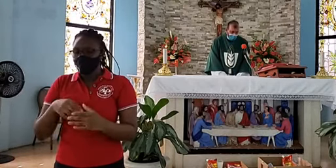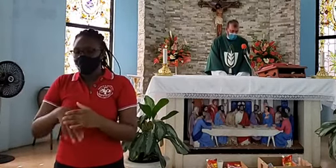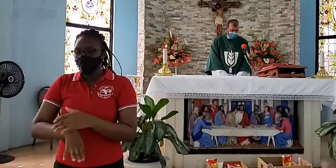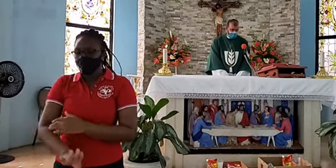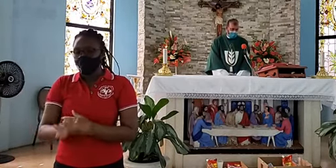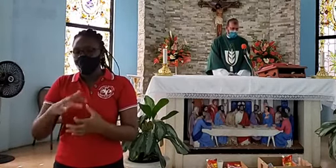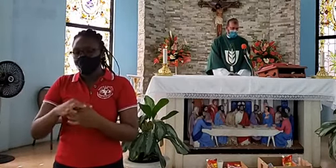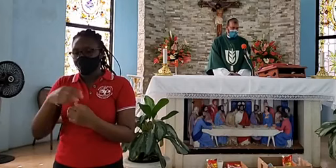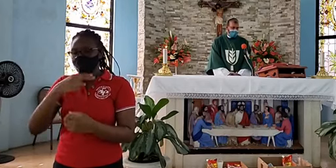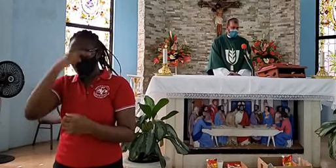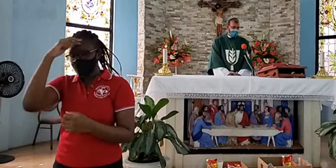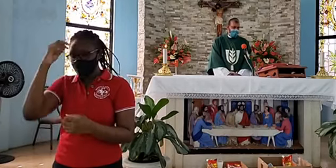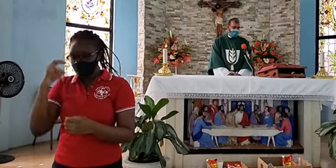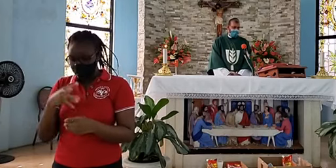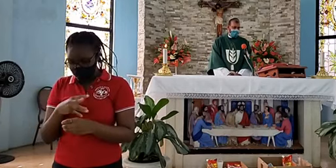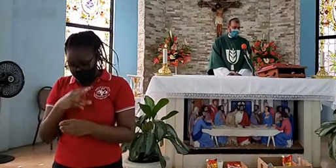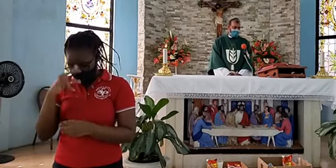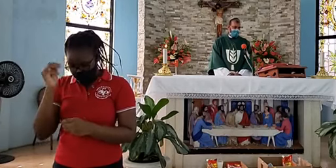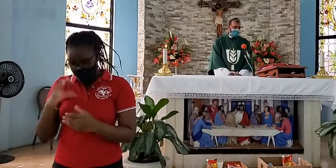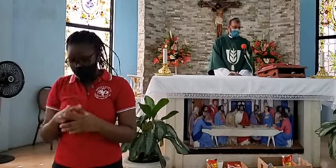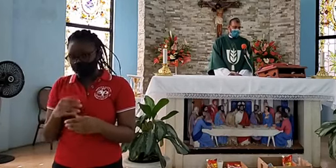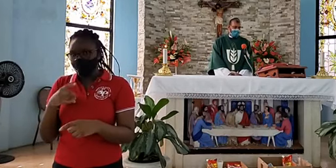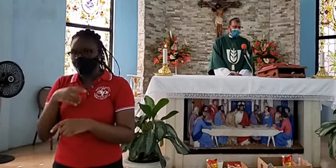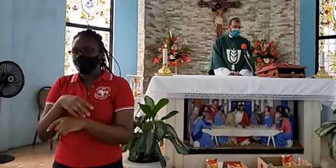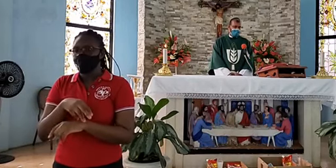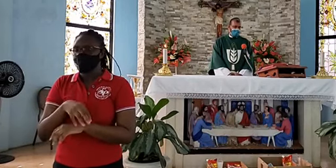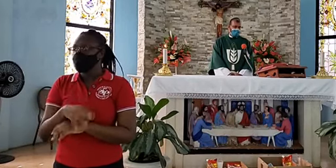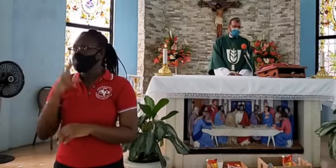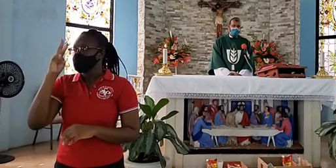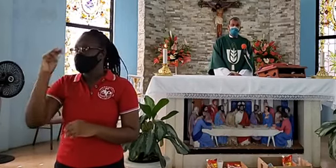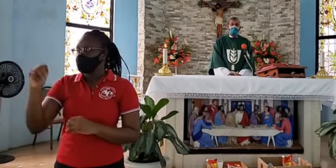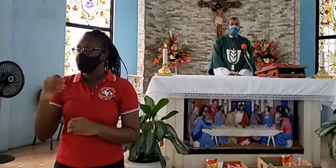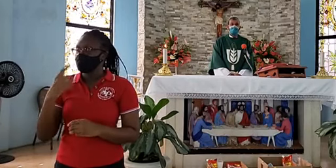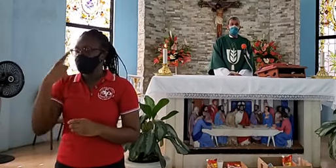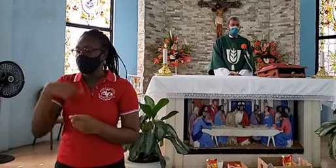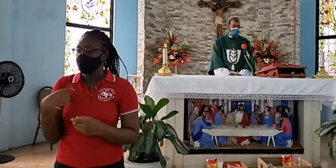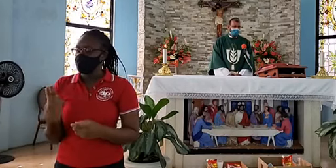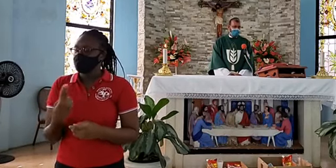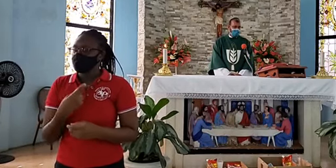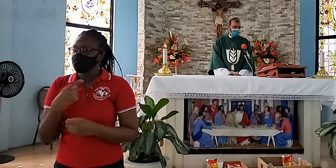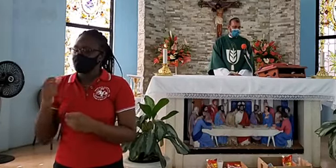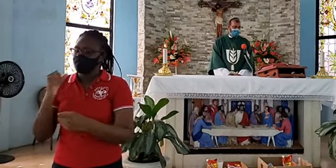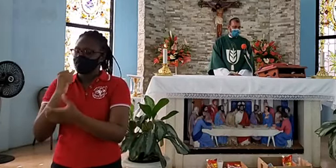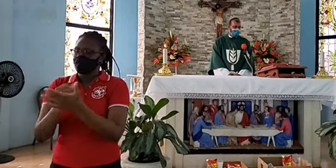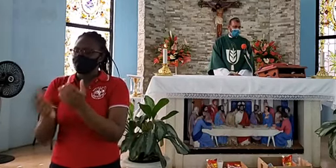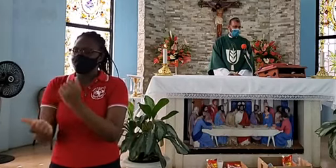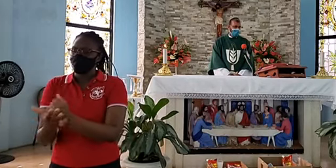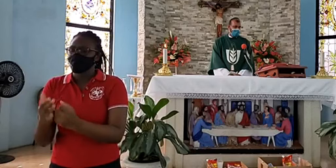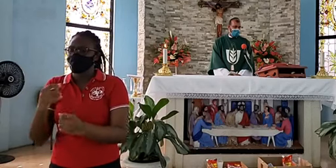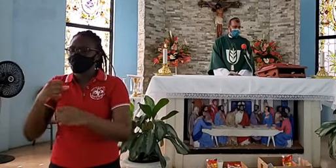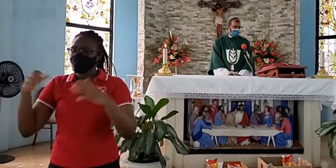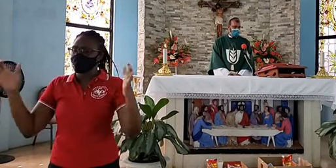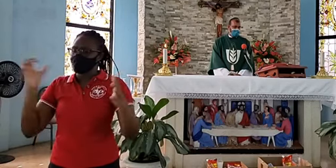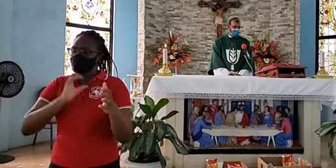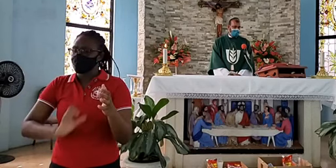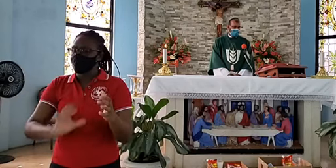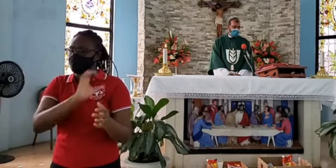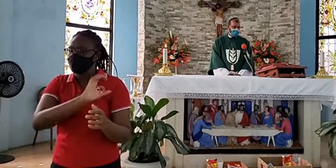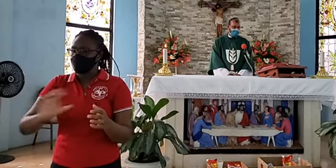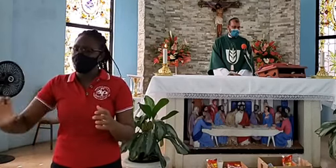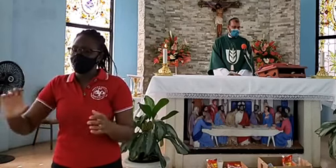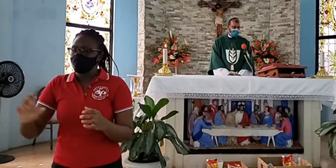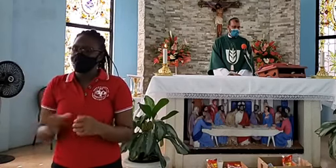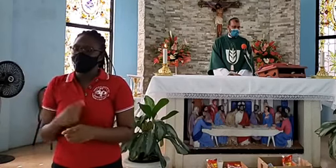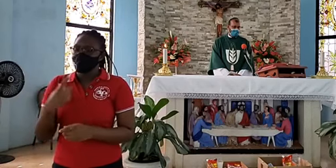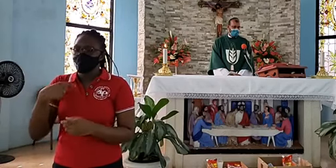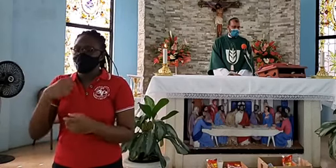of Virgin Mary, and became man. For sin was crucified under Pontius Pilate. He suffered